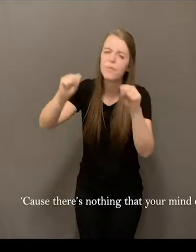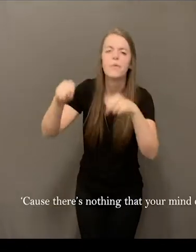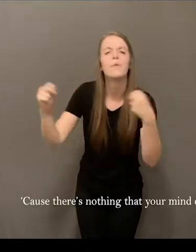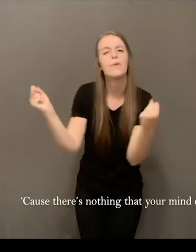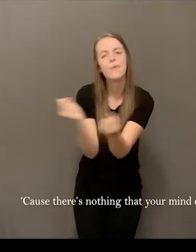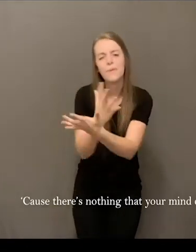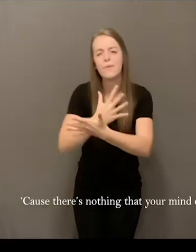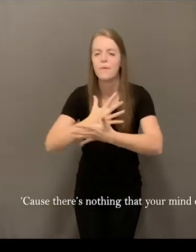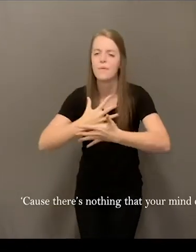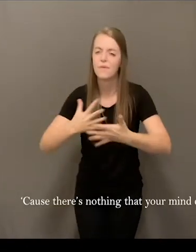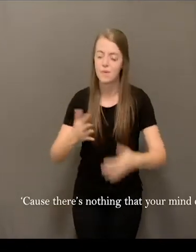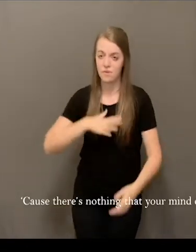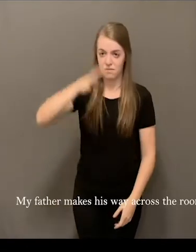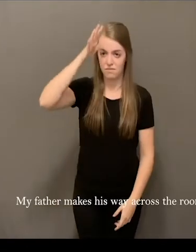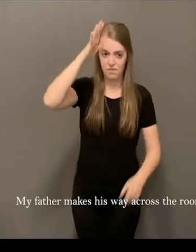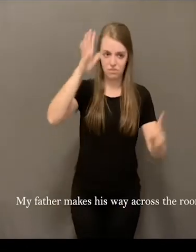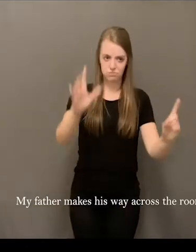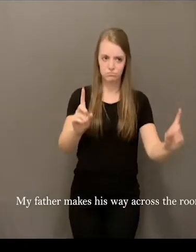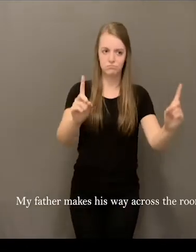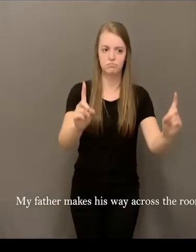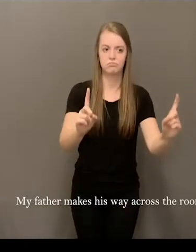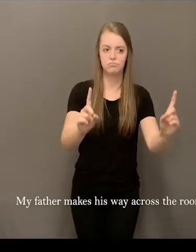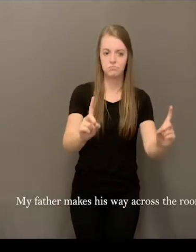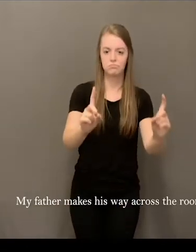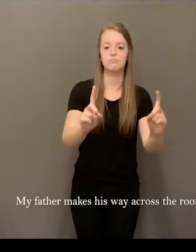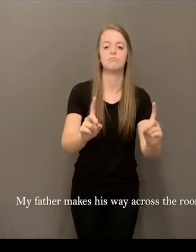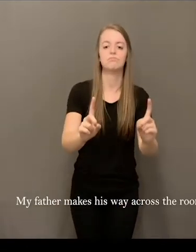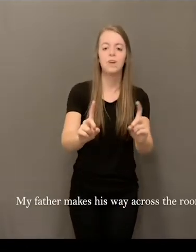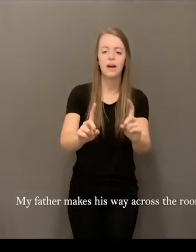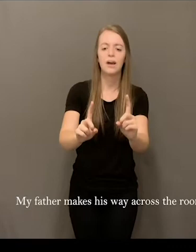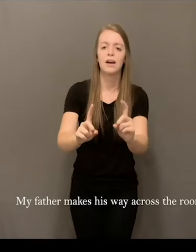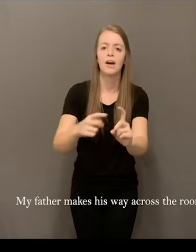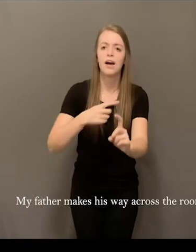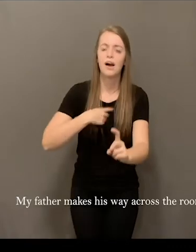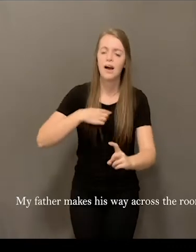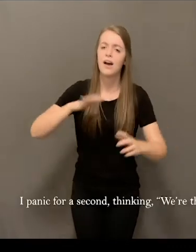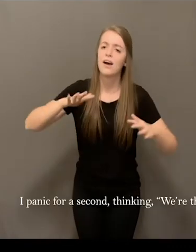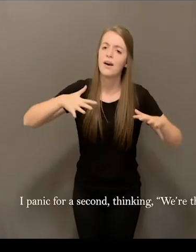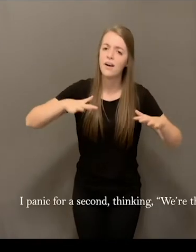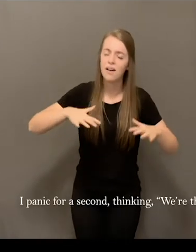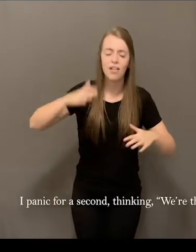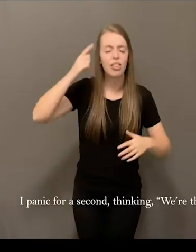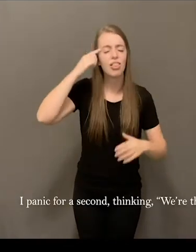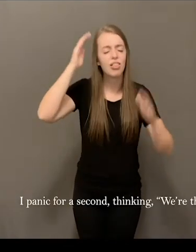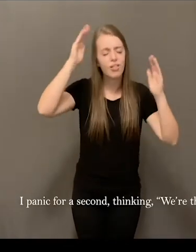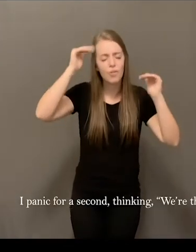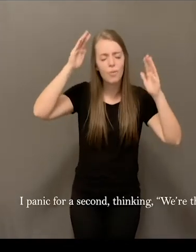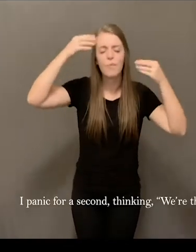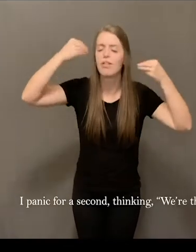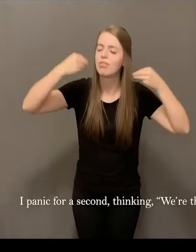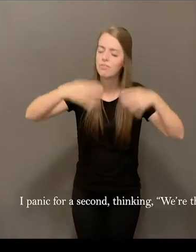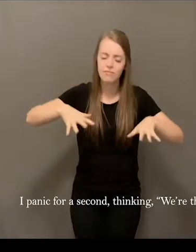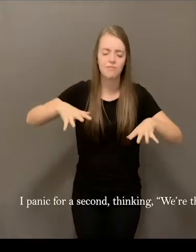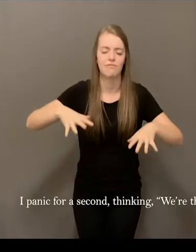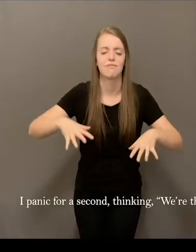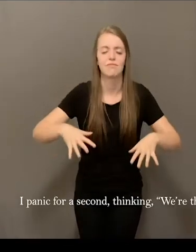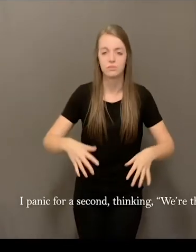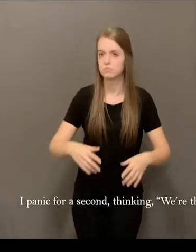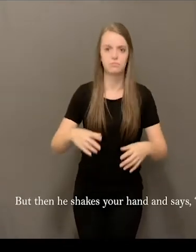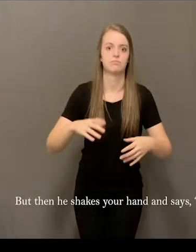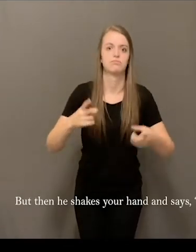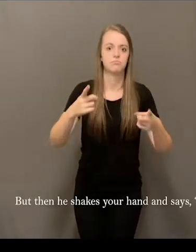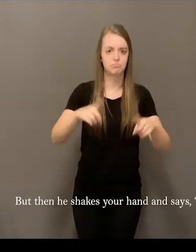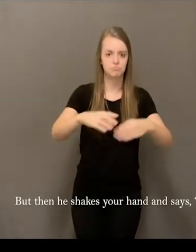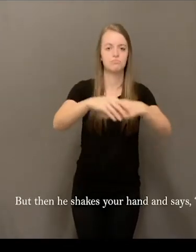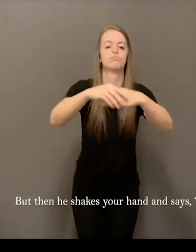your mind can't do. My father makes his way across the room to you. I panic for a second thinking we're through,